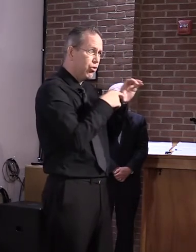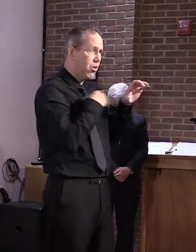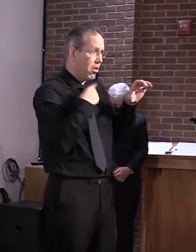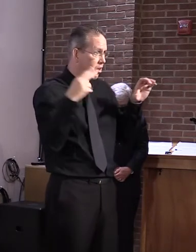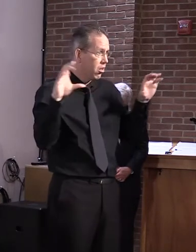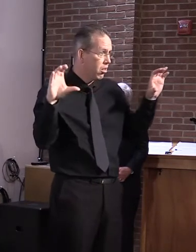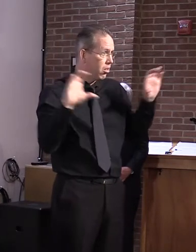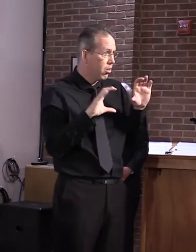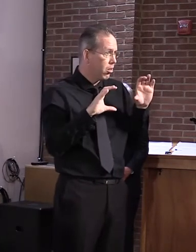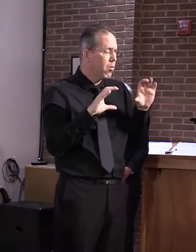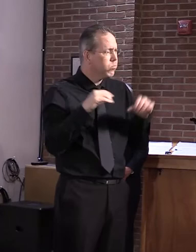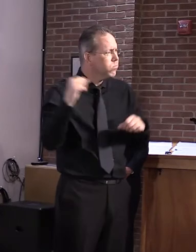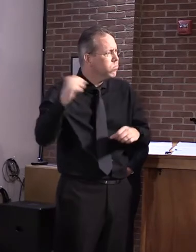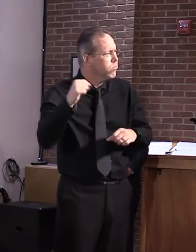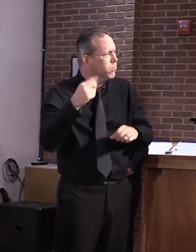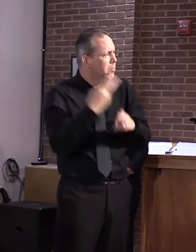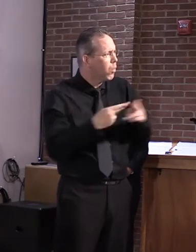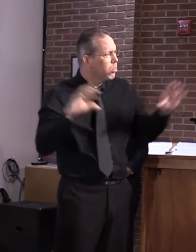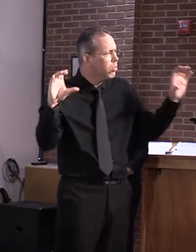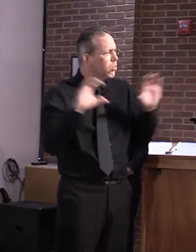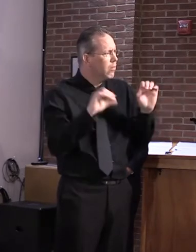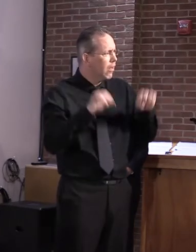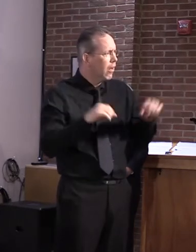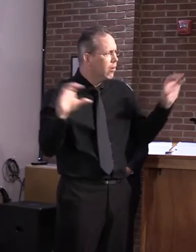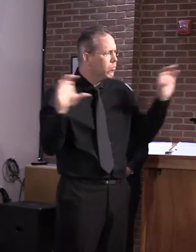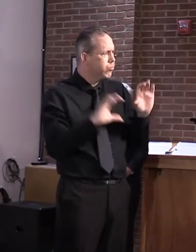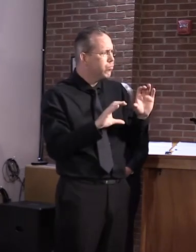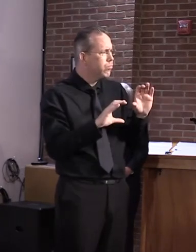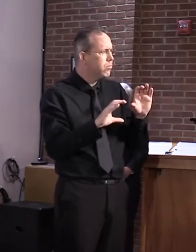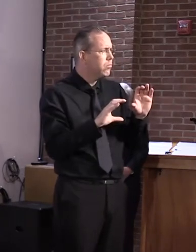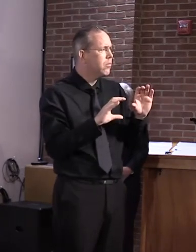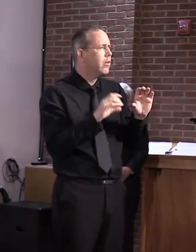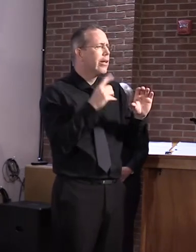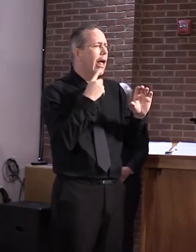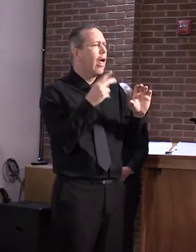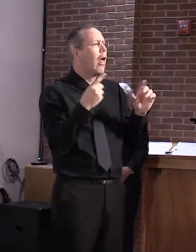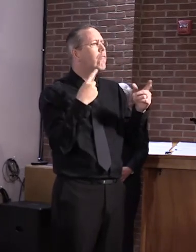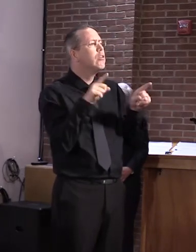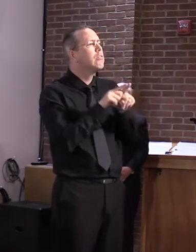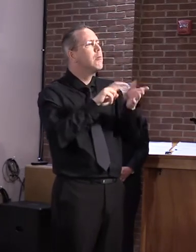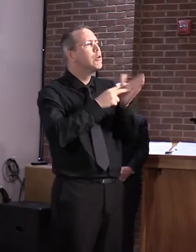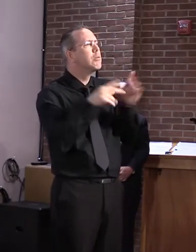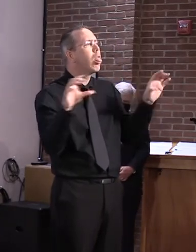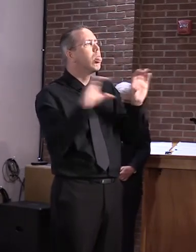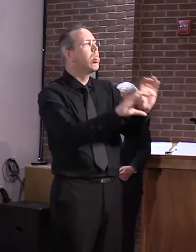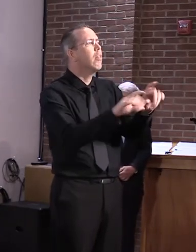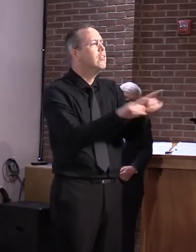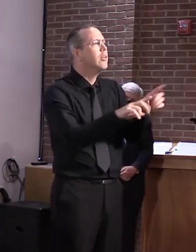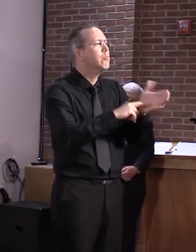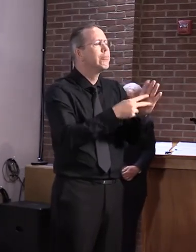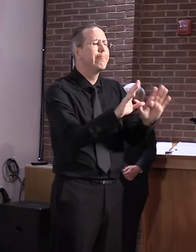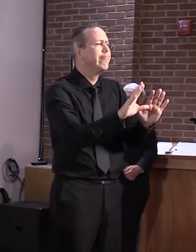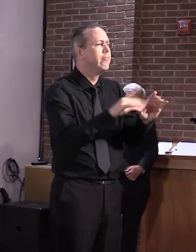plenty of things for people to spend money on. Thank you. Good luck. Absolutely. Thank you.